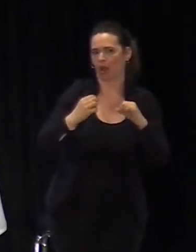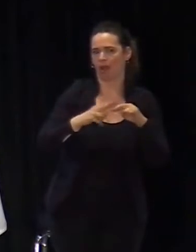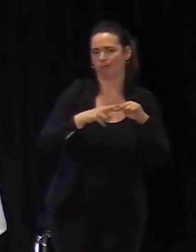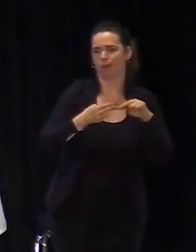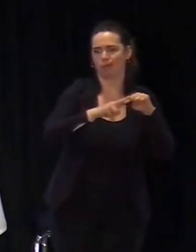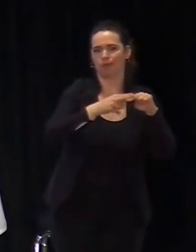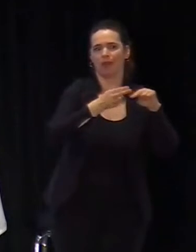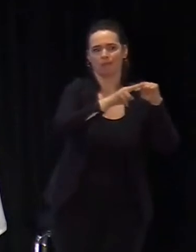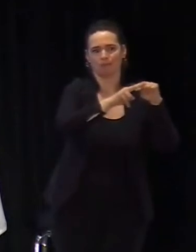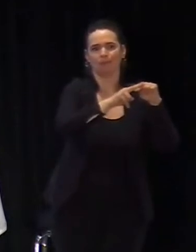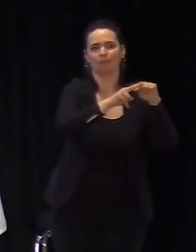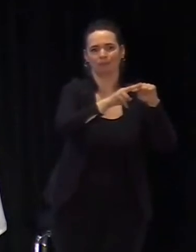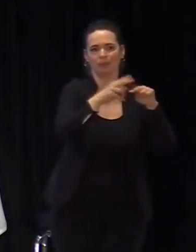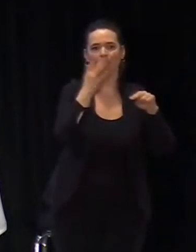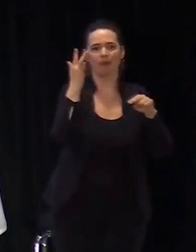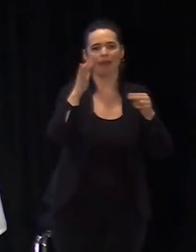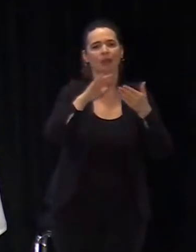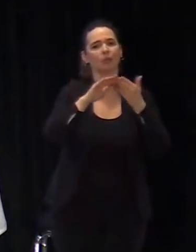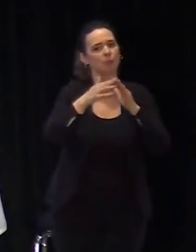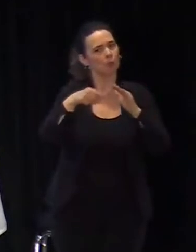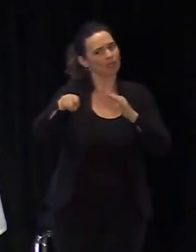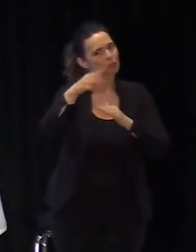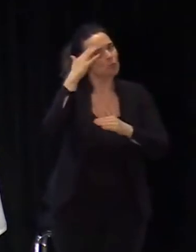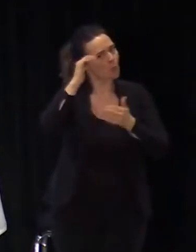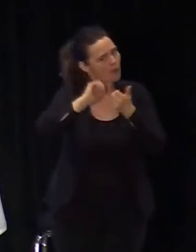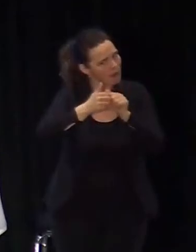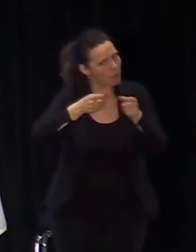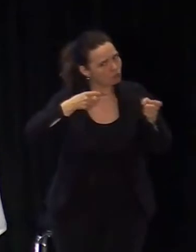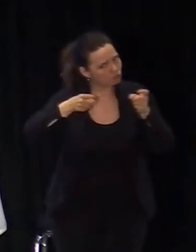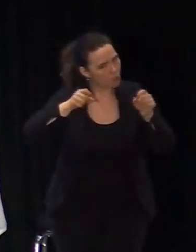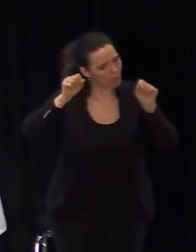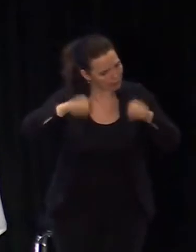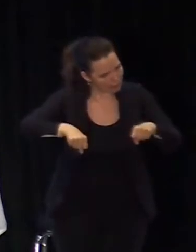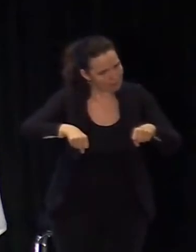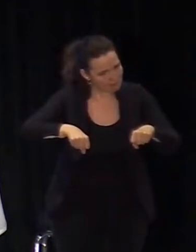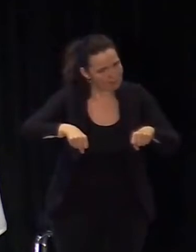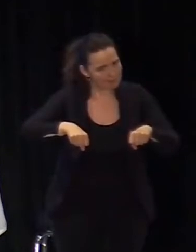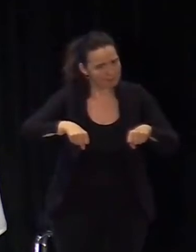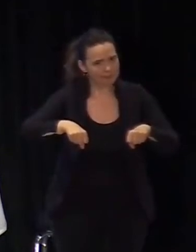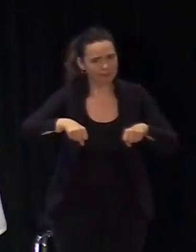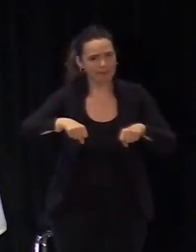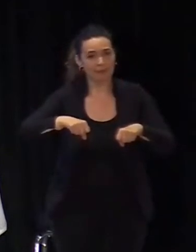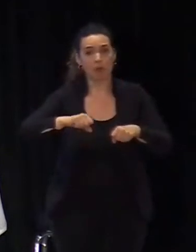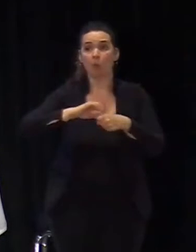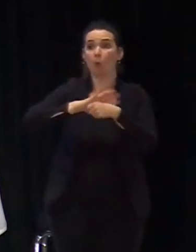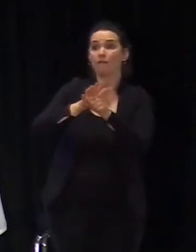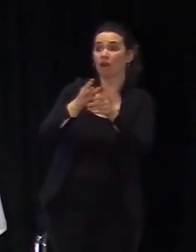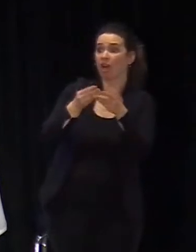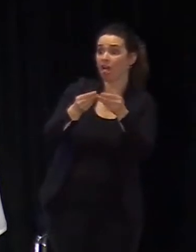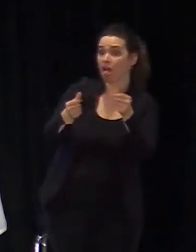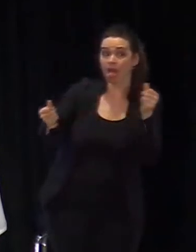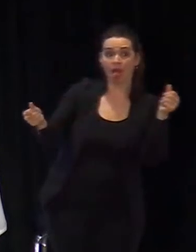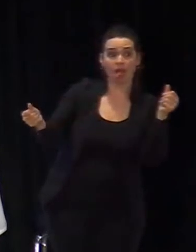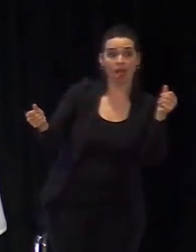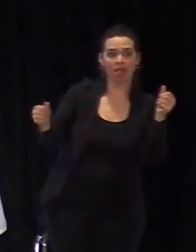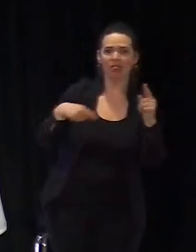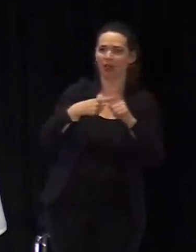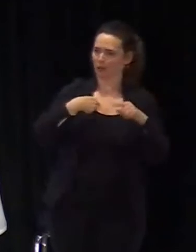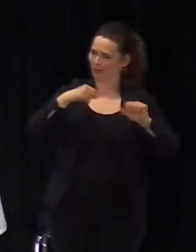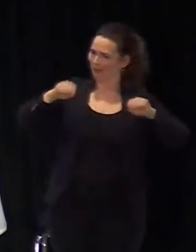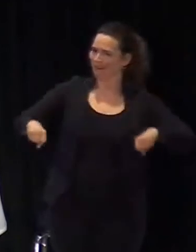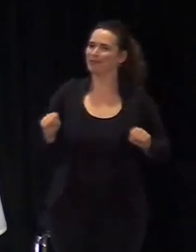we stay, we get a test. And when we don't have COVID, then we can go on with our lives. My last question, just relating to